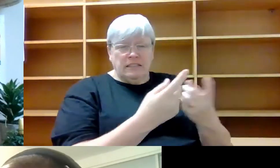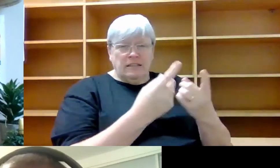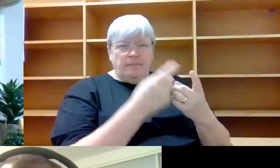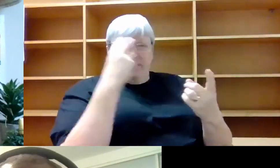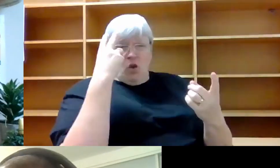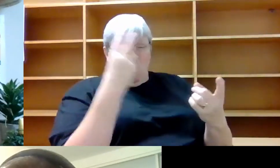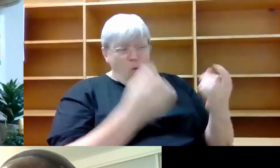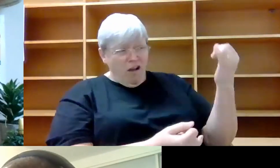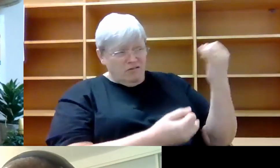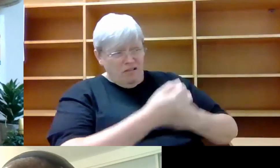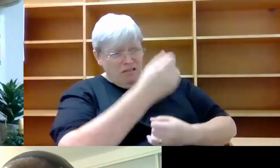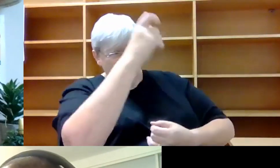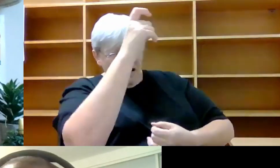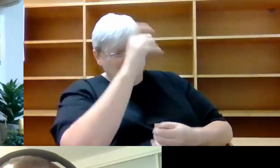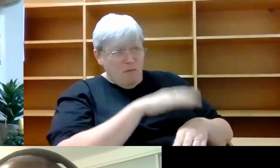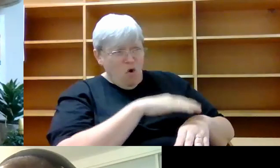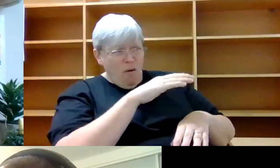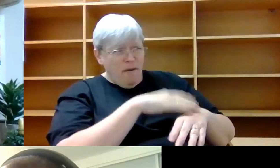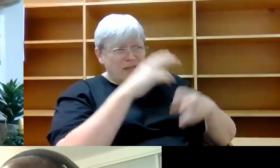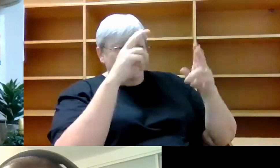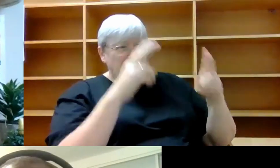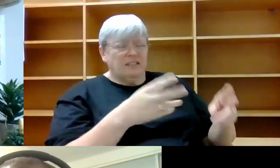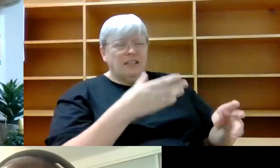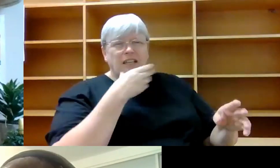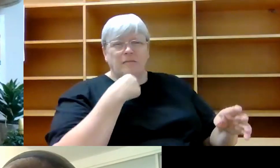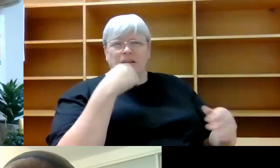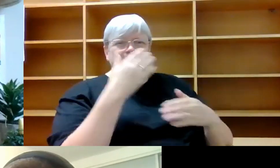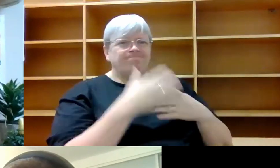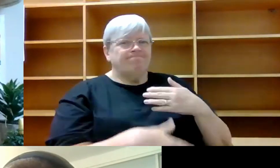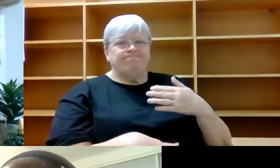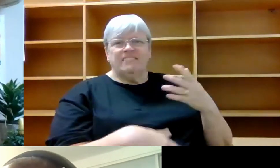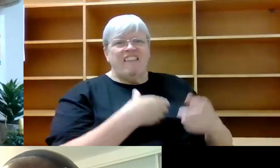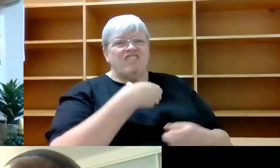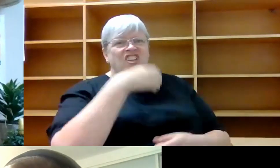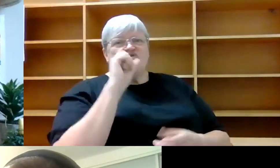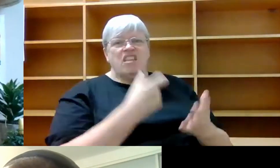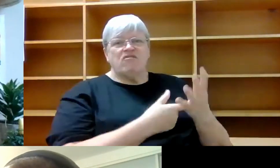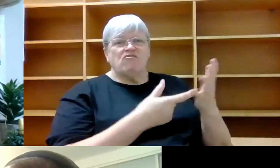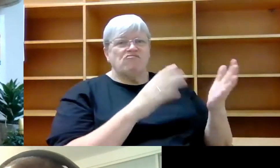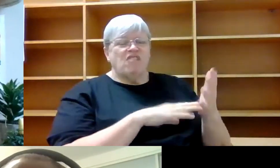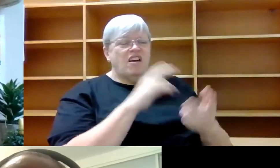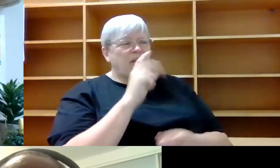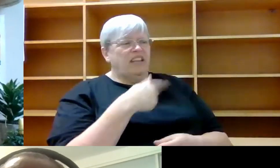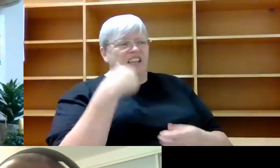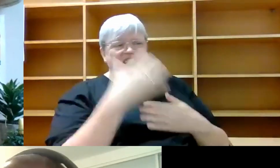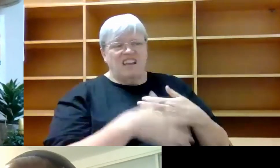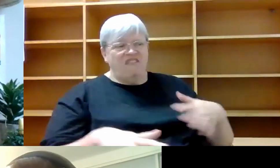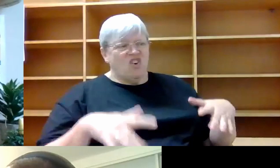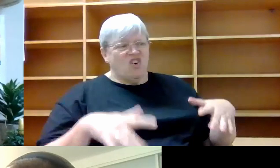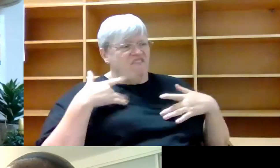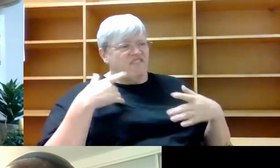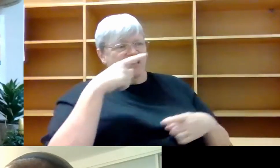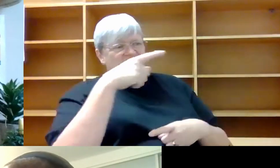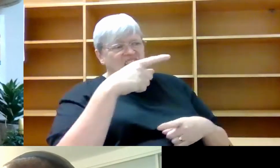last moments of a dying man. He'd never enjoy a mug of rum again. No slave would ever feel the sting of his back